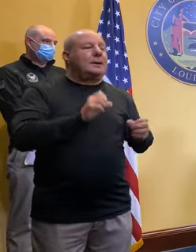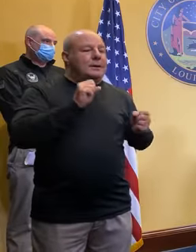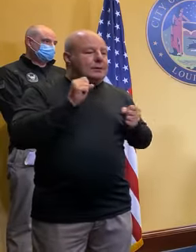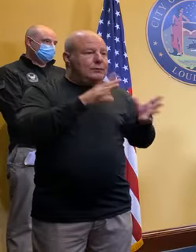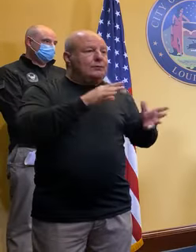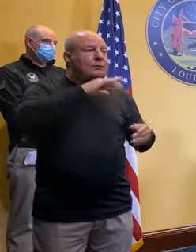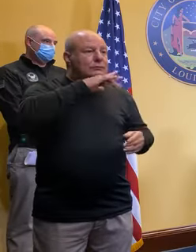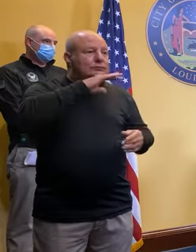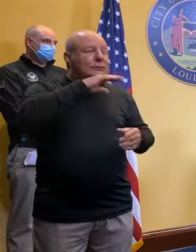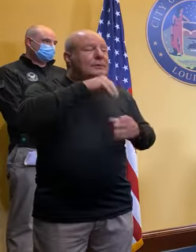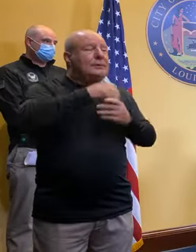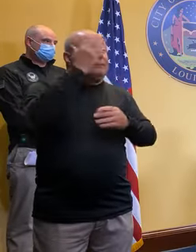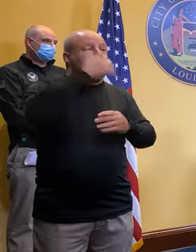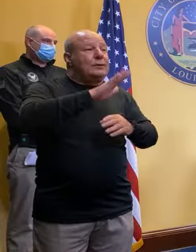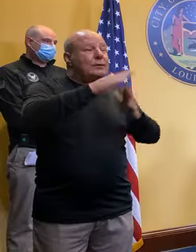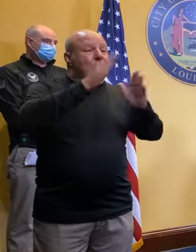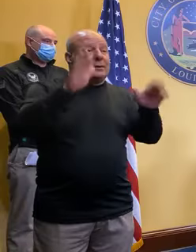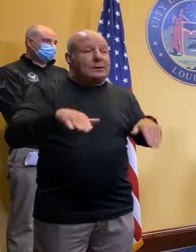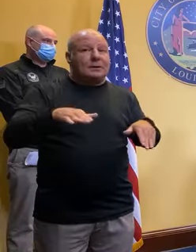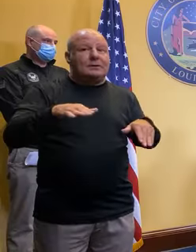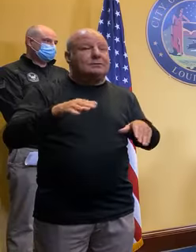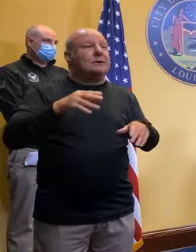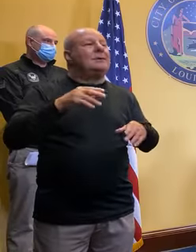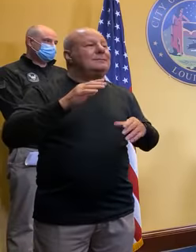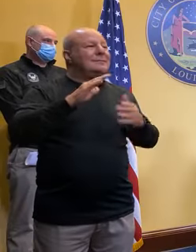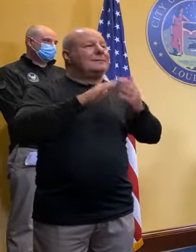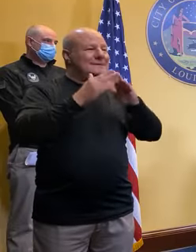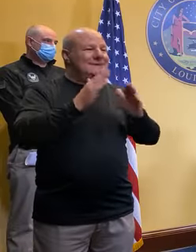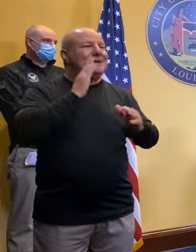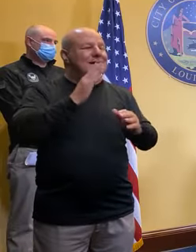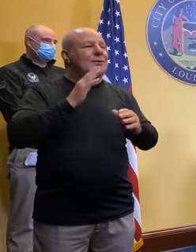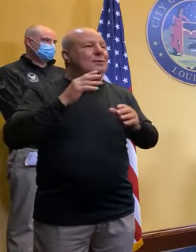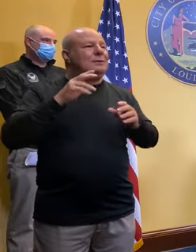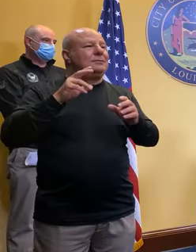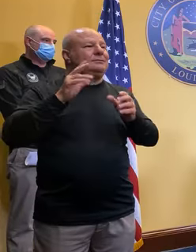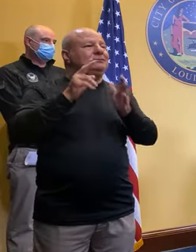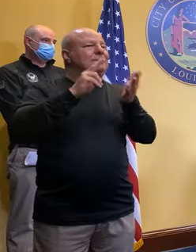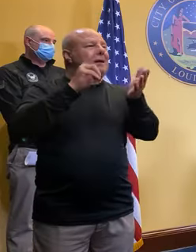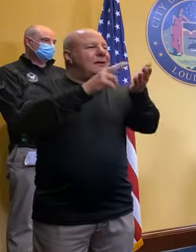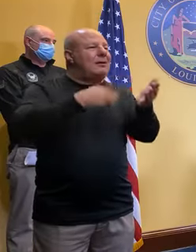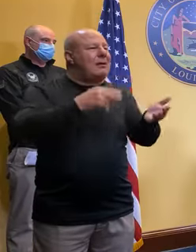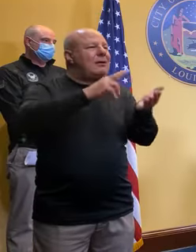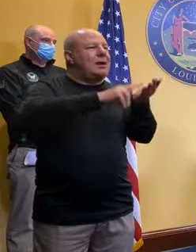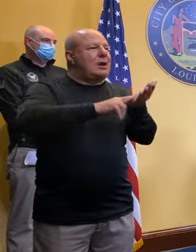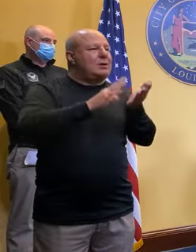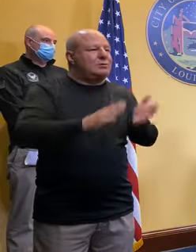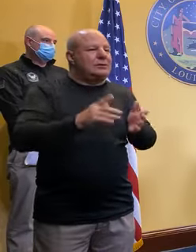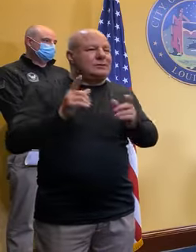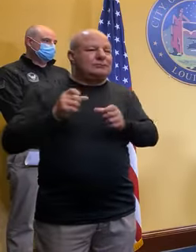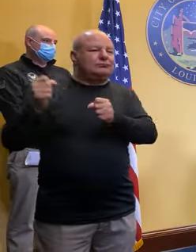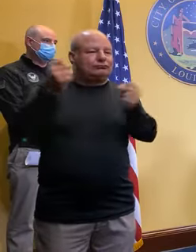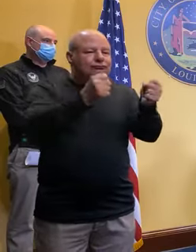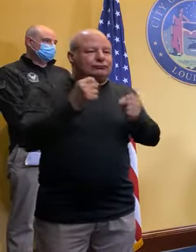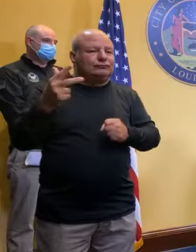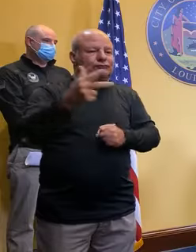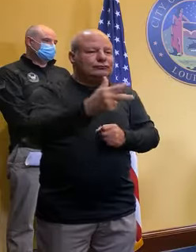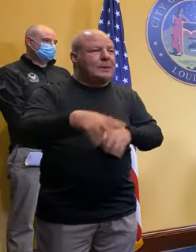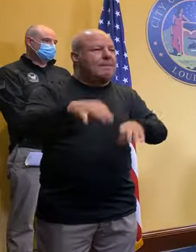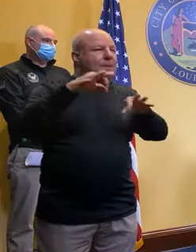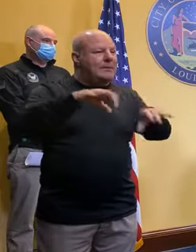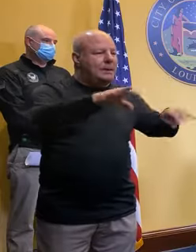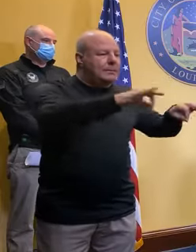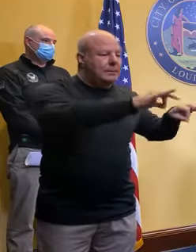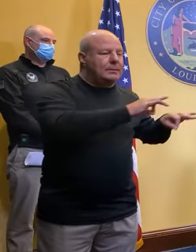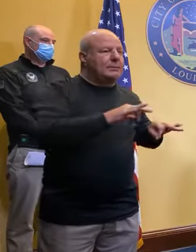put it out front of your home, and we will have our contractors come up and pick up debris. Ramsey will give you